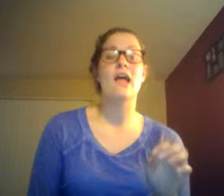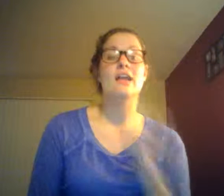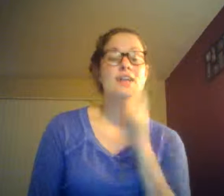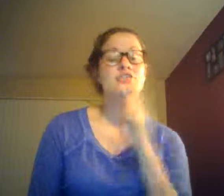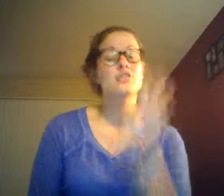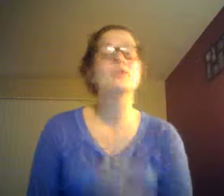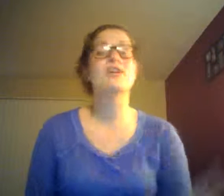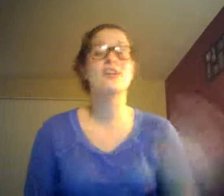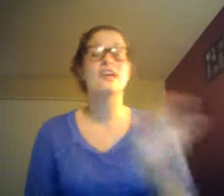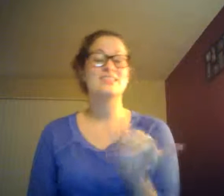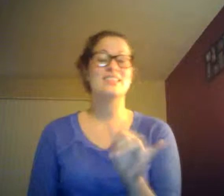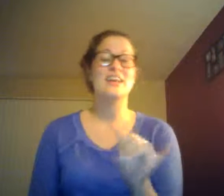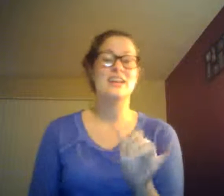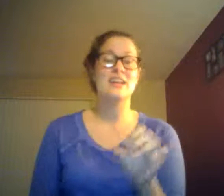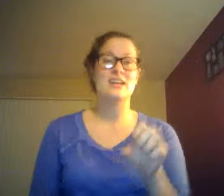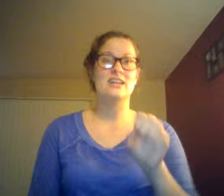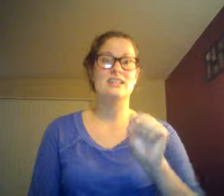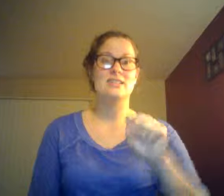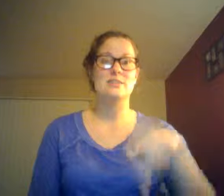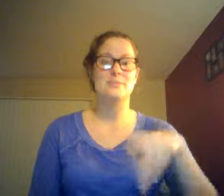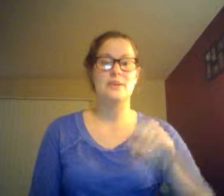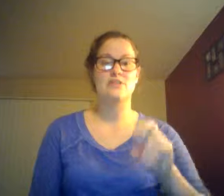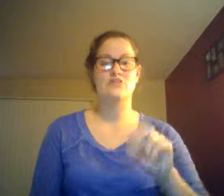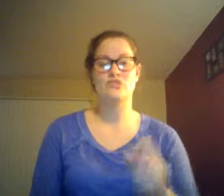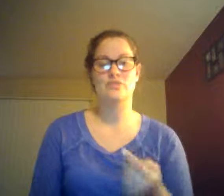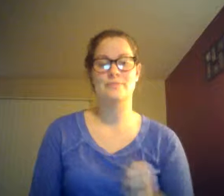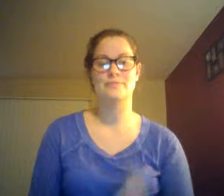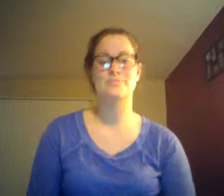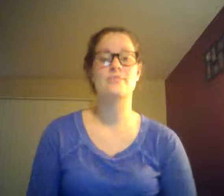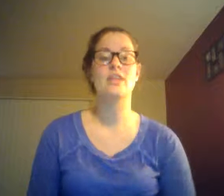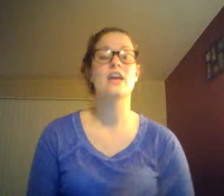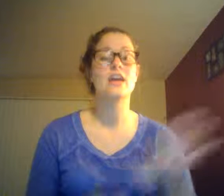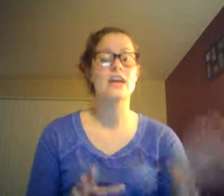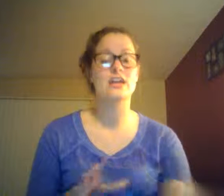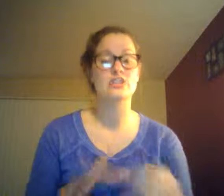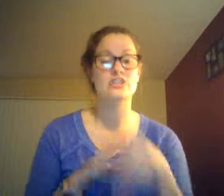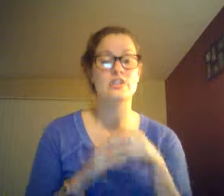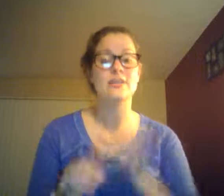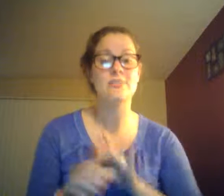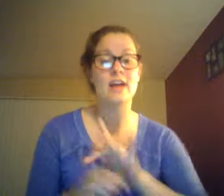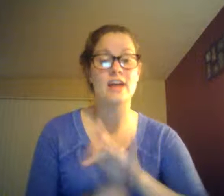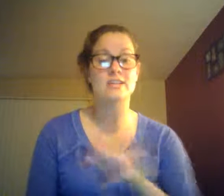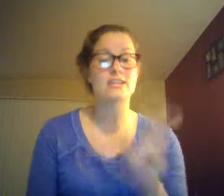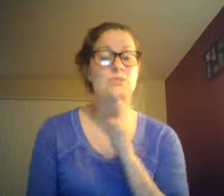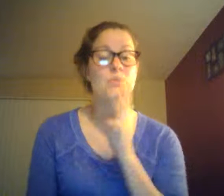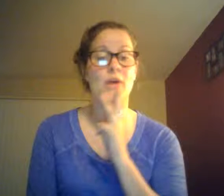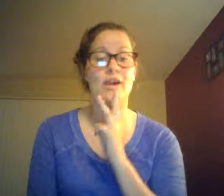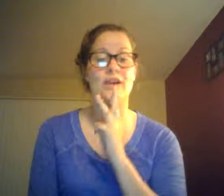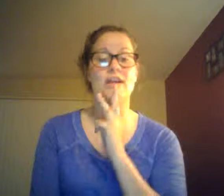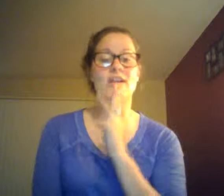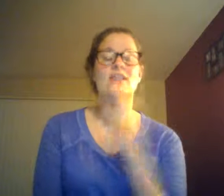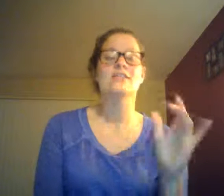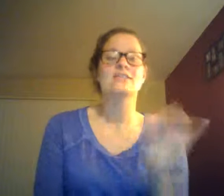An estuary is like a sponge. It soaks up the excess water,